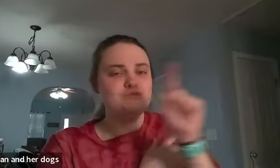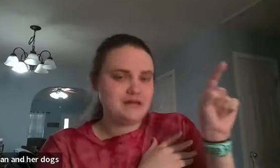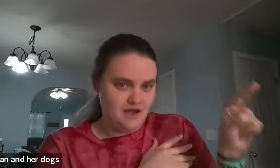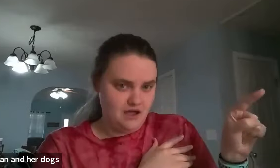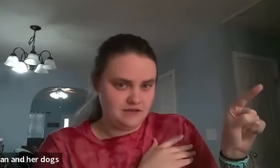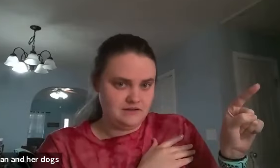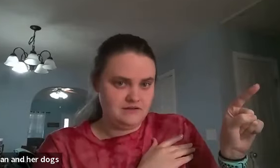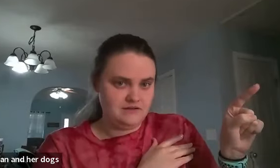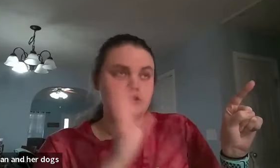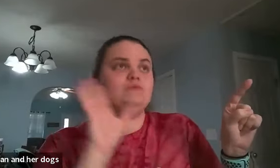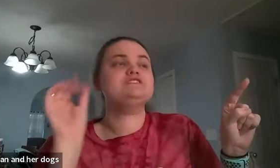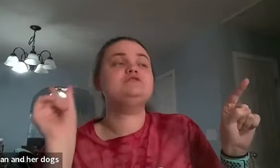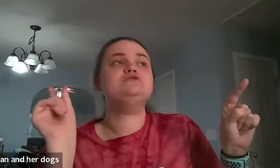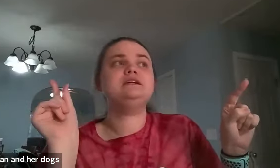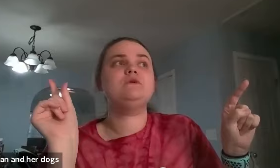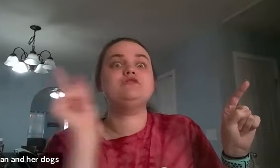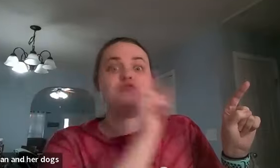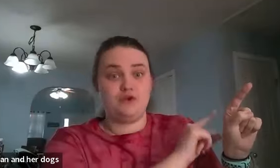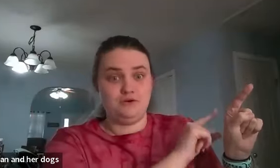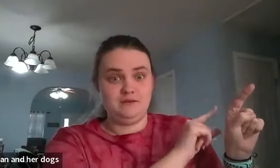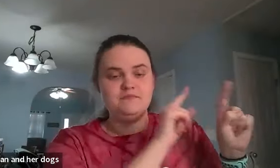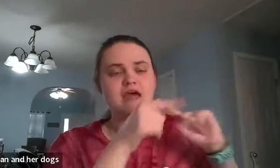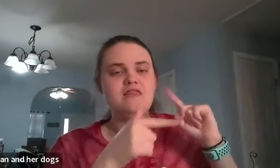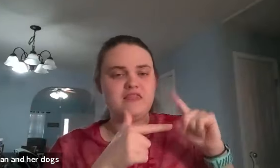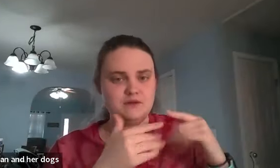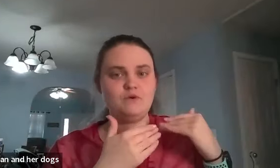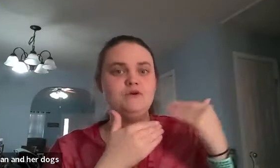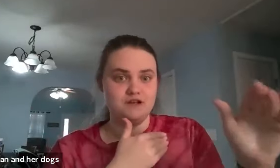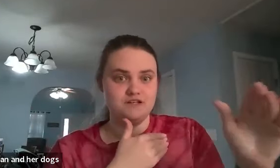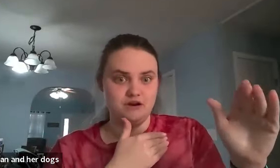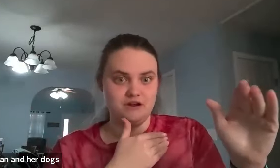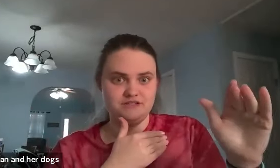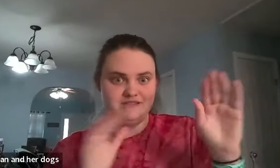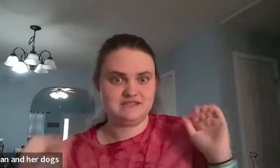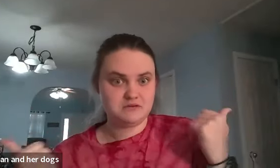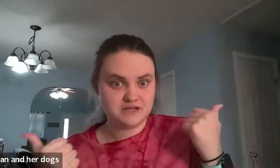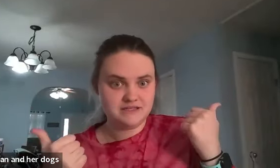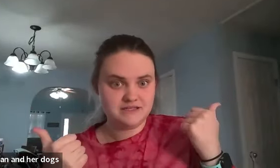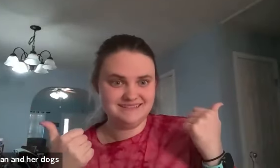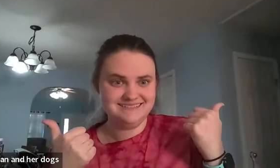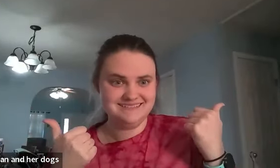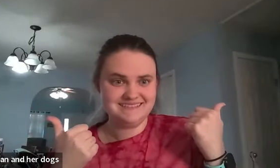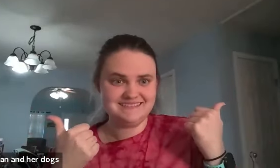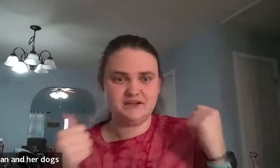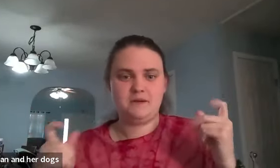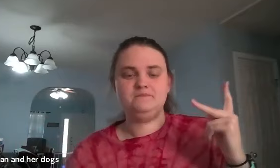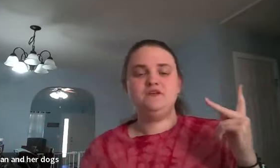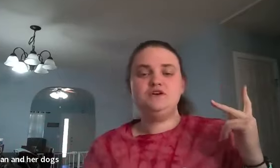29, or no, let's go 21 through 30, and then we'll move on to our hundreds. Sound good? Okay.